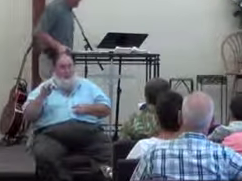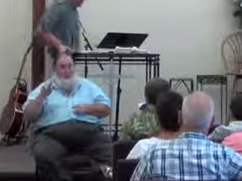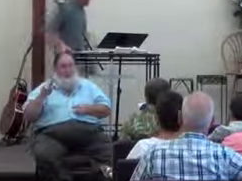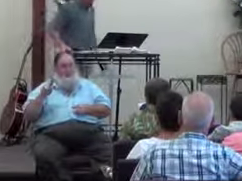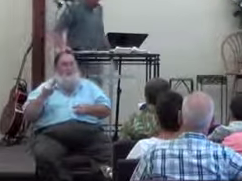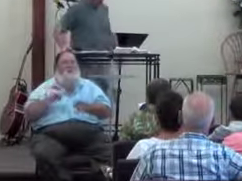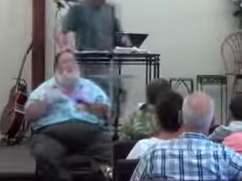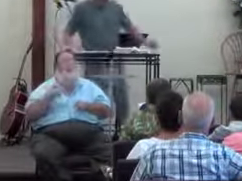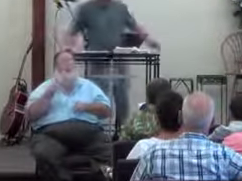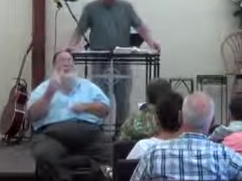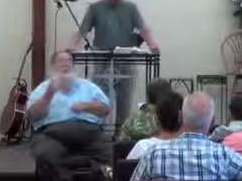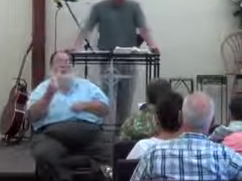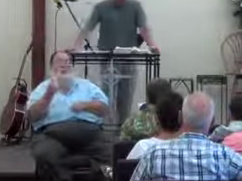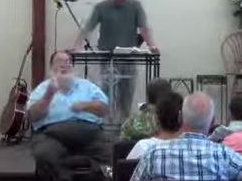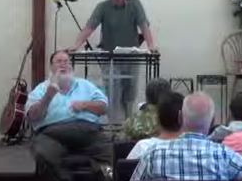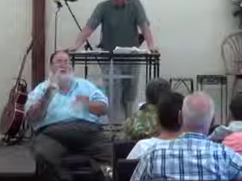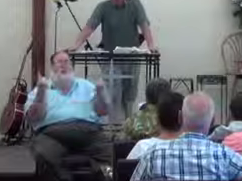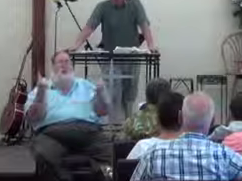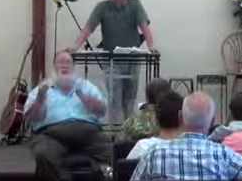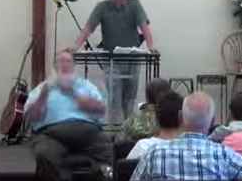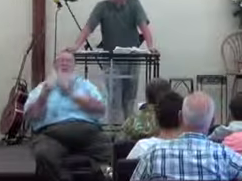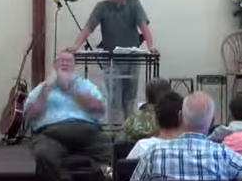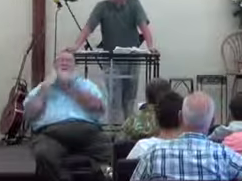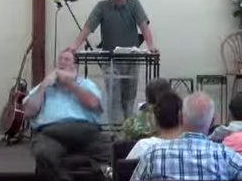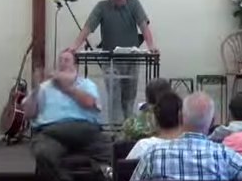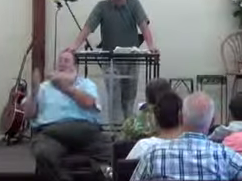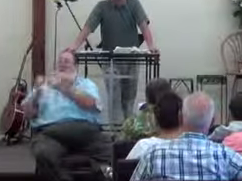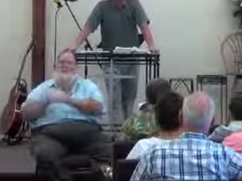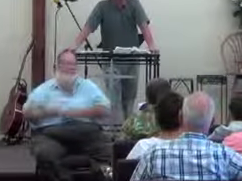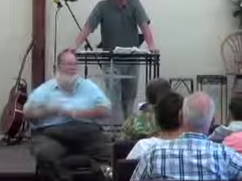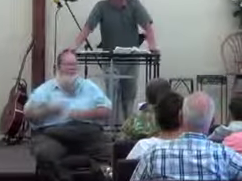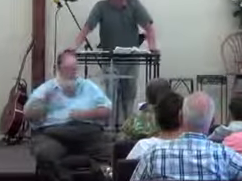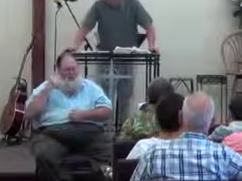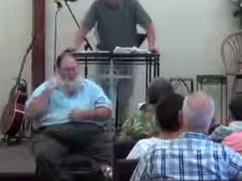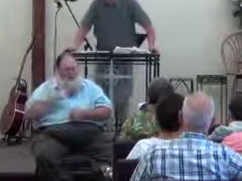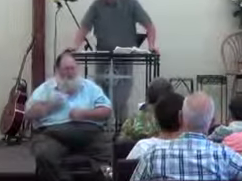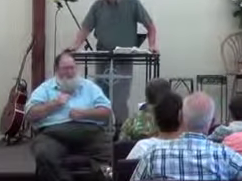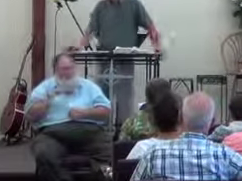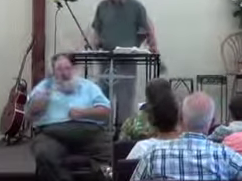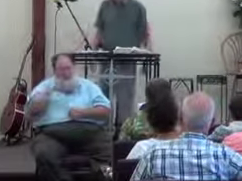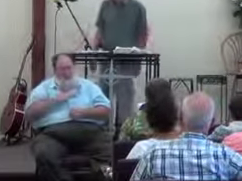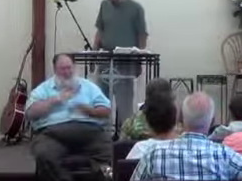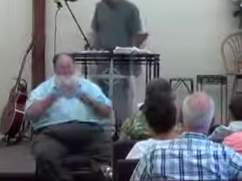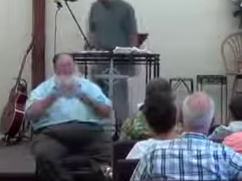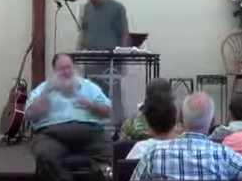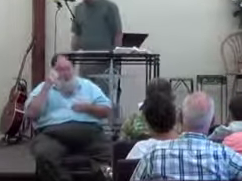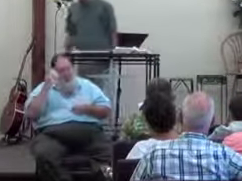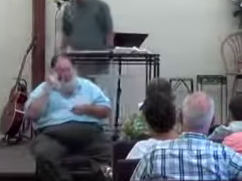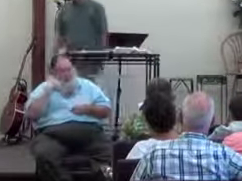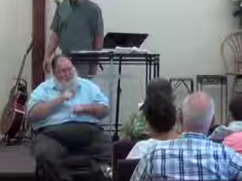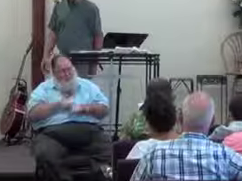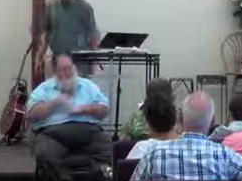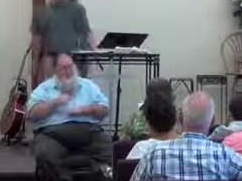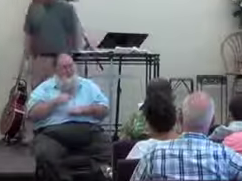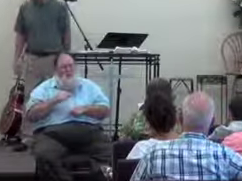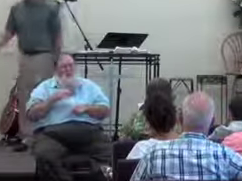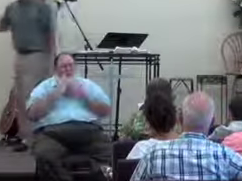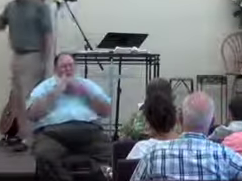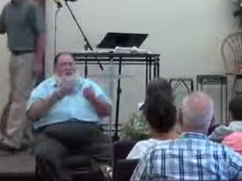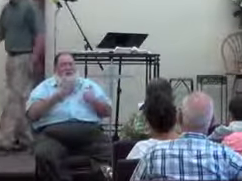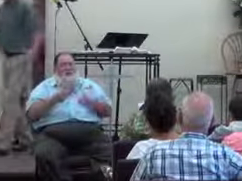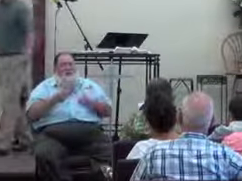came back to say thank you. And I was thinking about, wow, men, how many times do you thank your wives for all those countless hours of